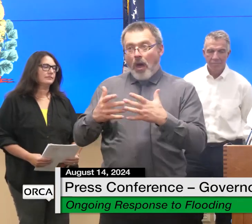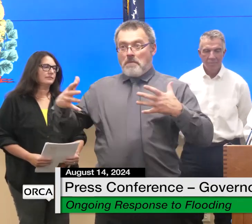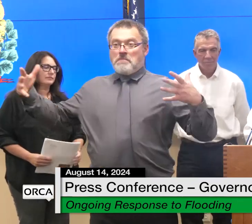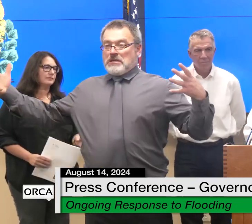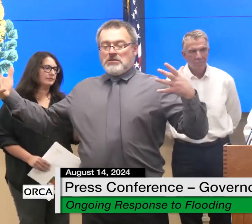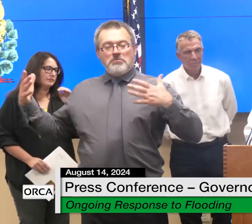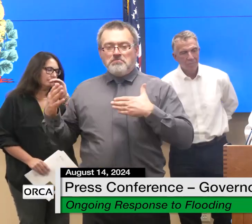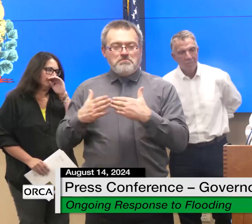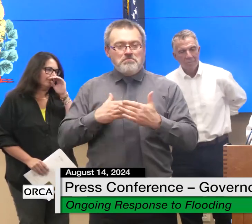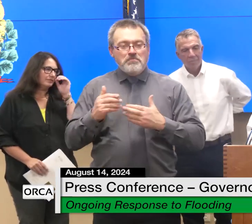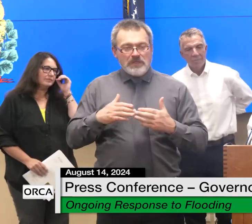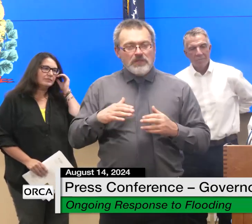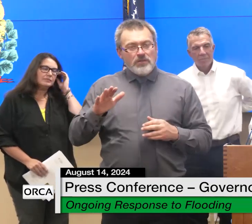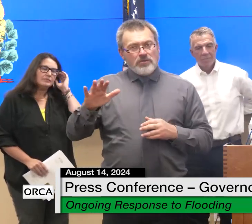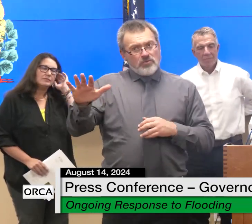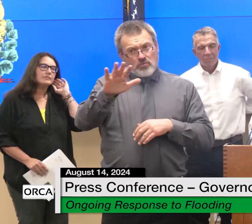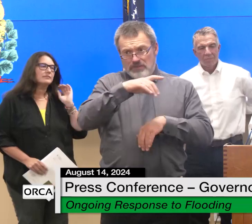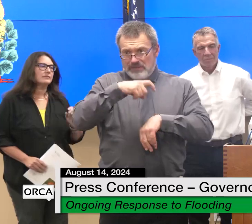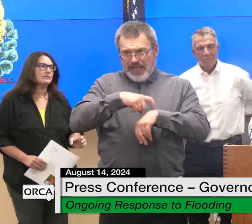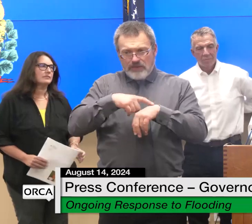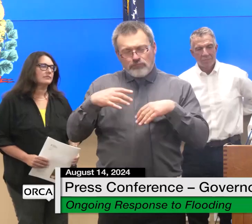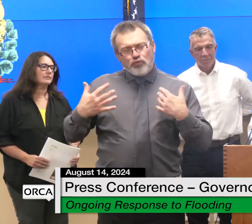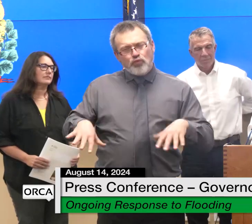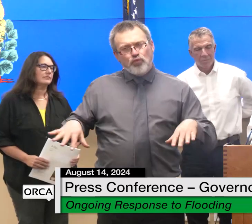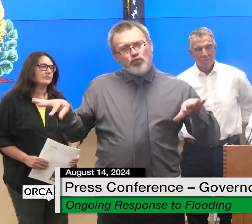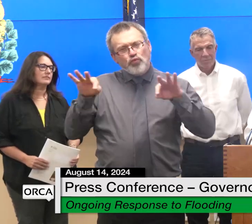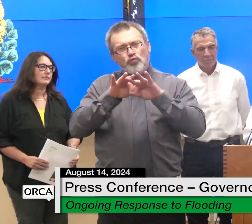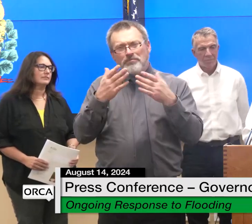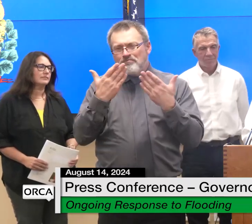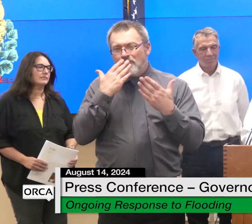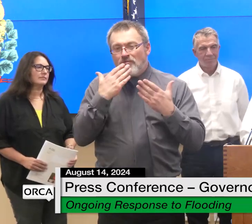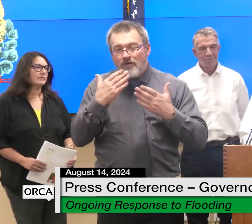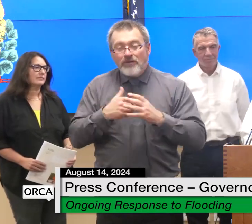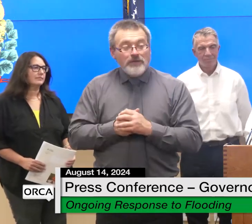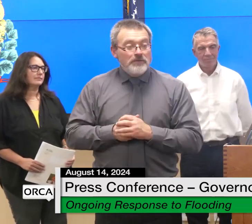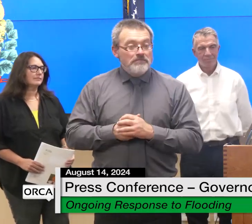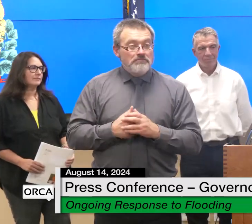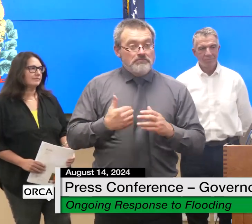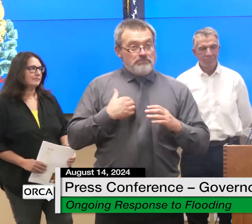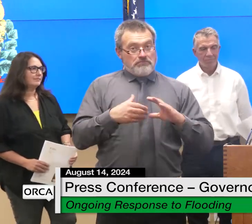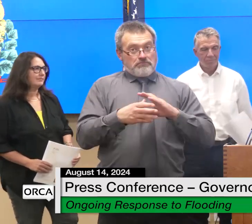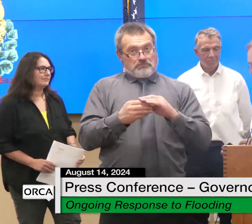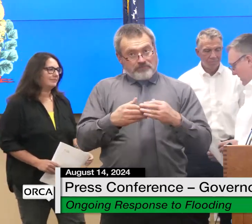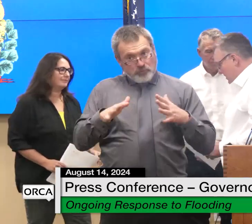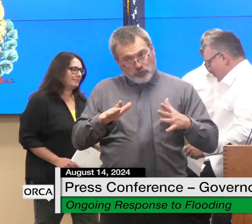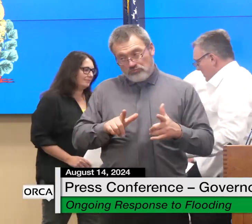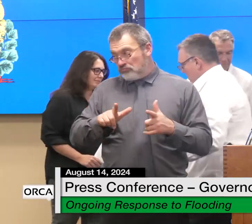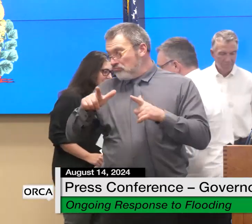Thank you for your time. I'll now turn it over to Holly from the Vermont Community Foundation.